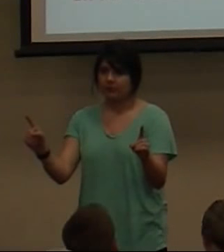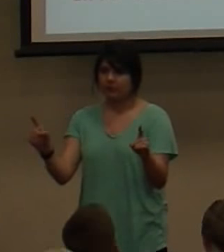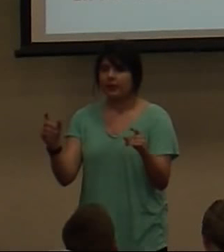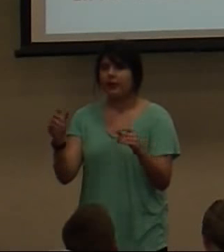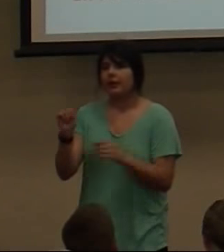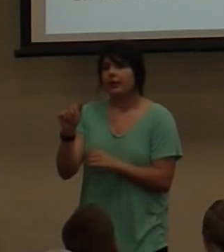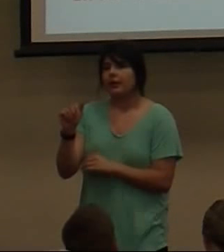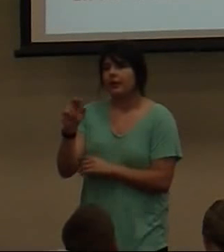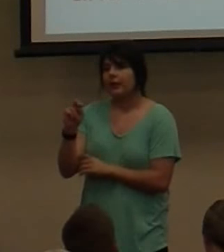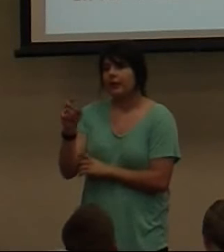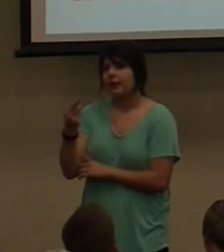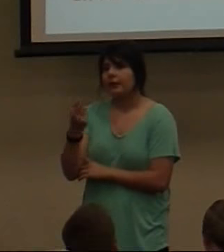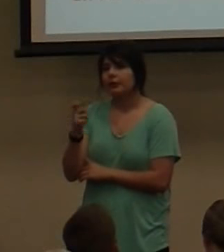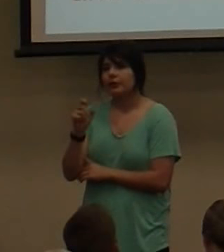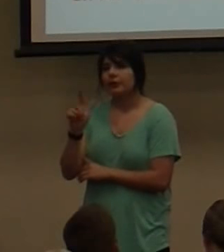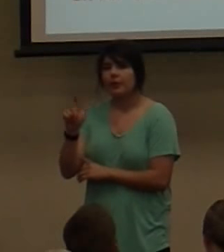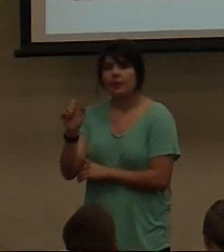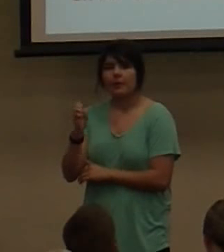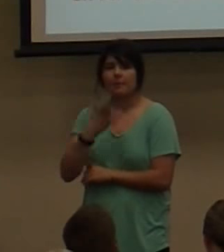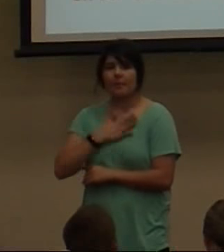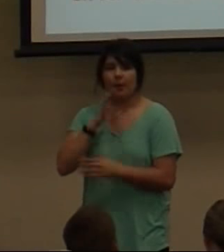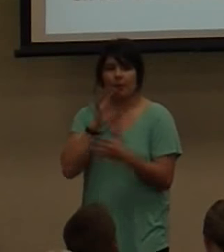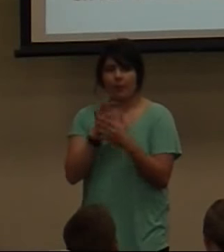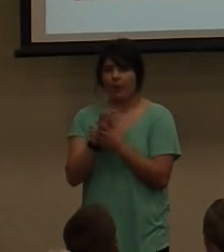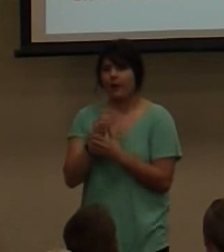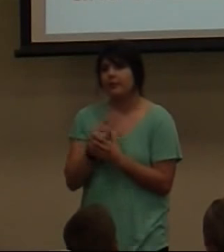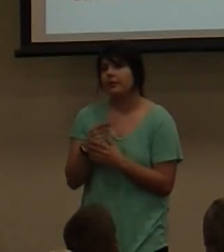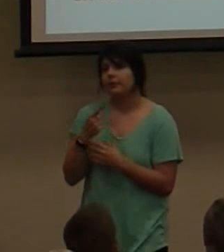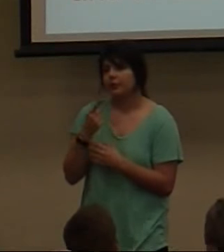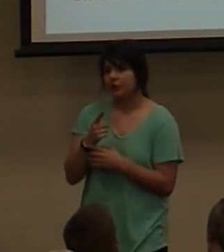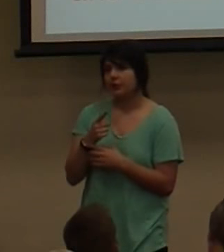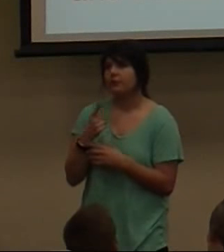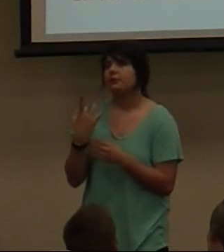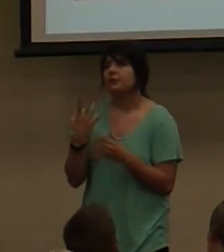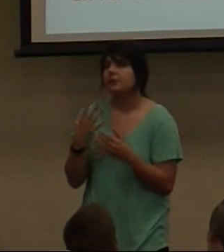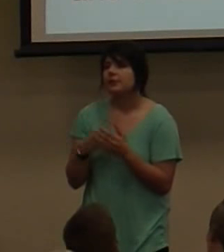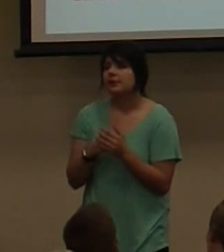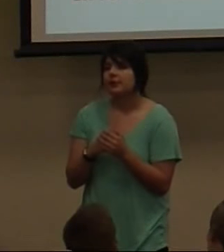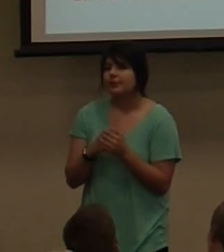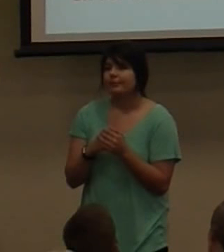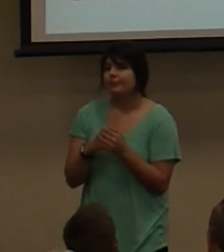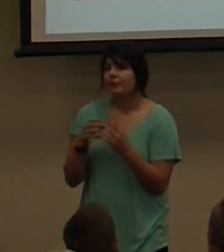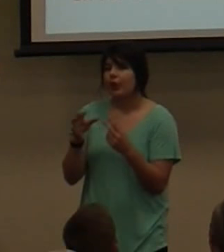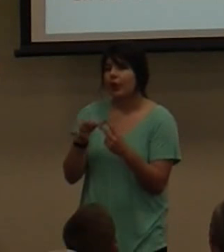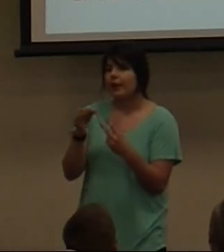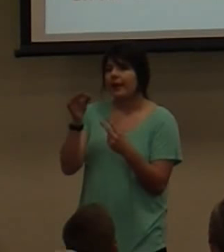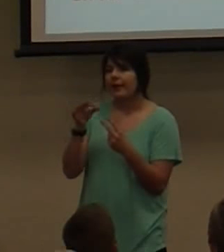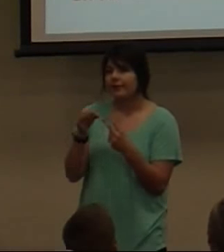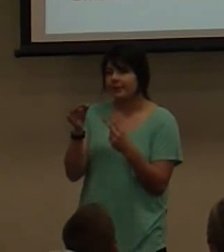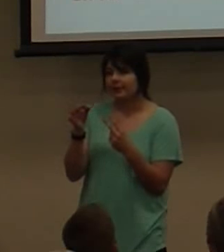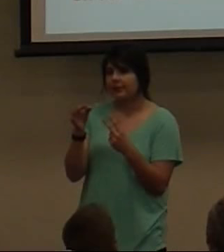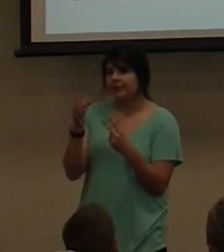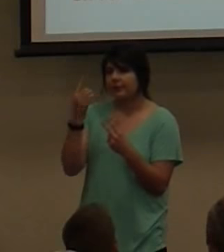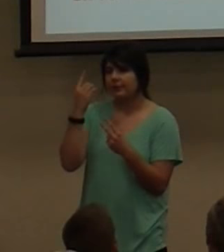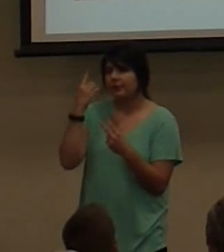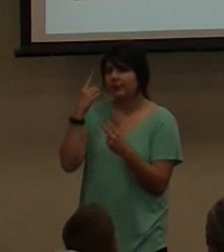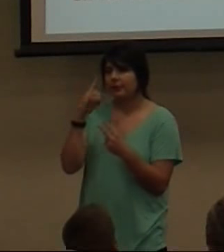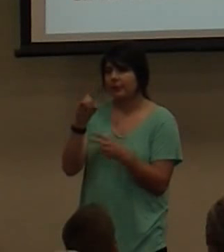Angela, my wife, was elected to the provincial